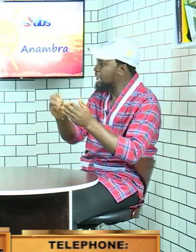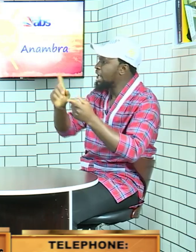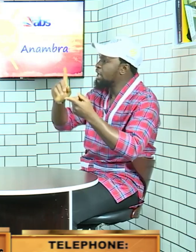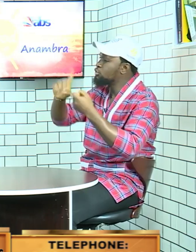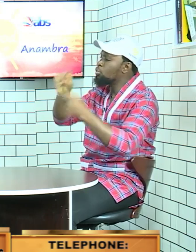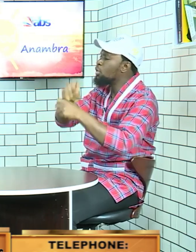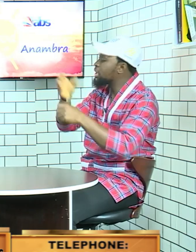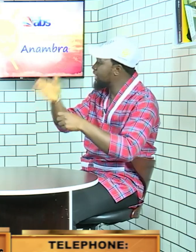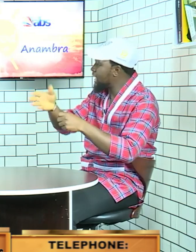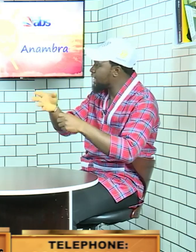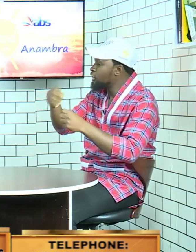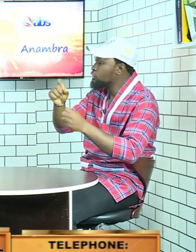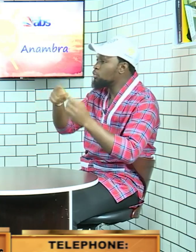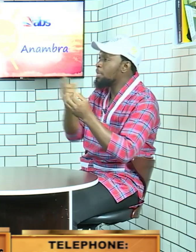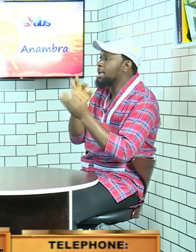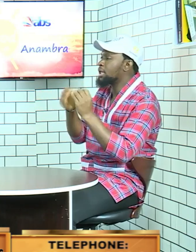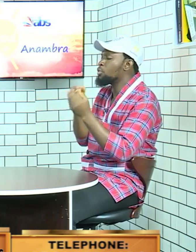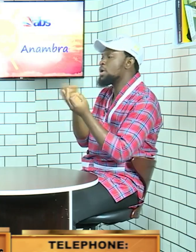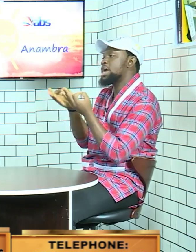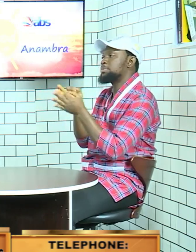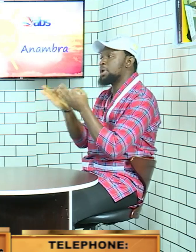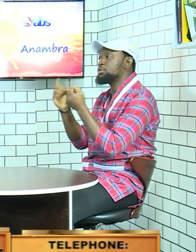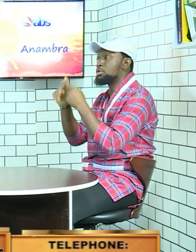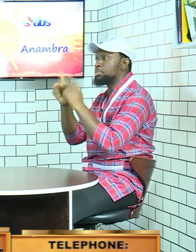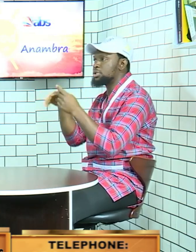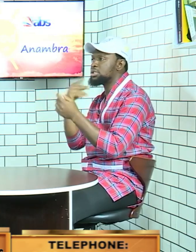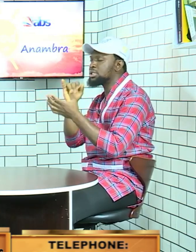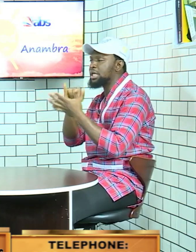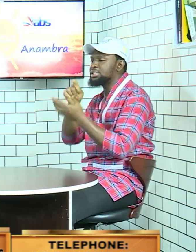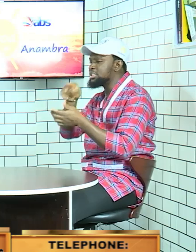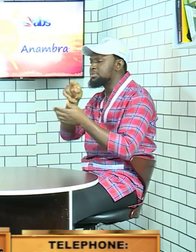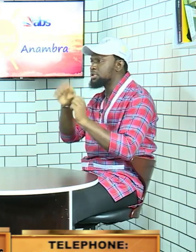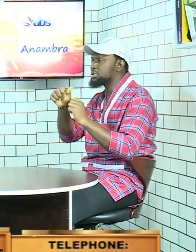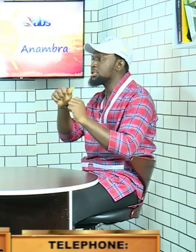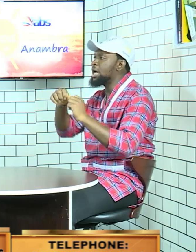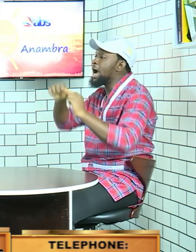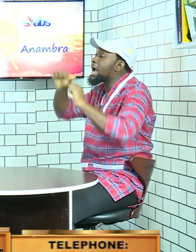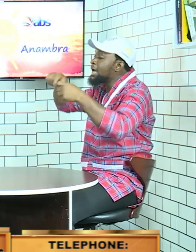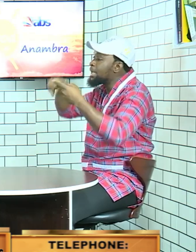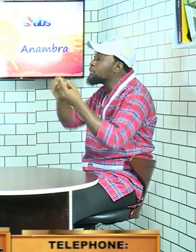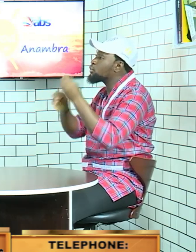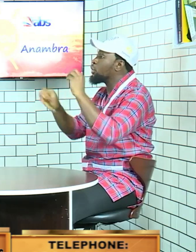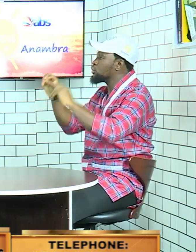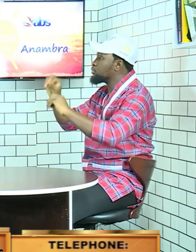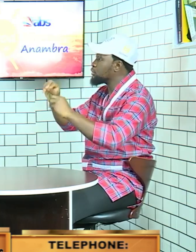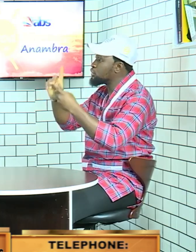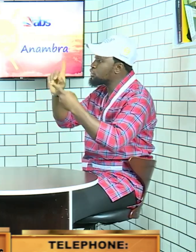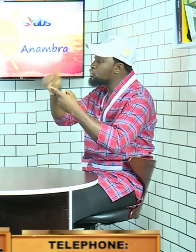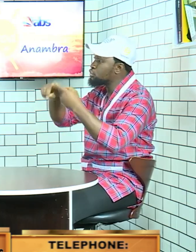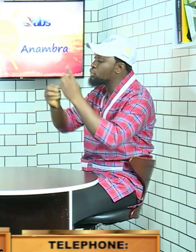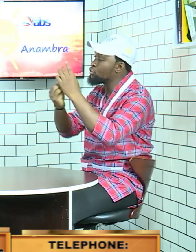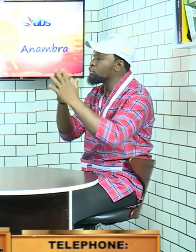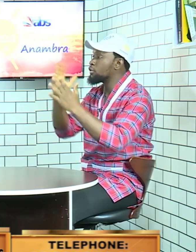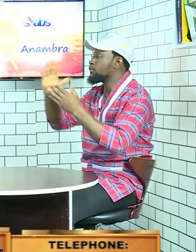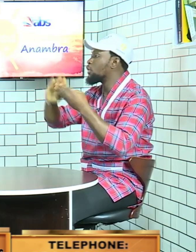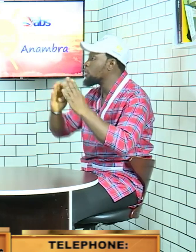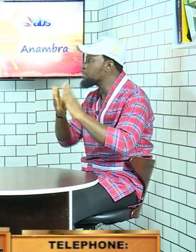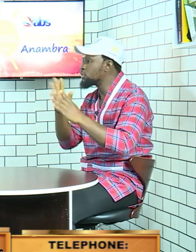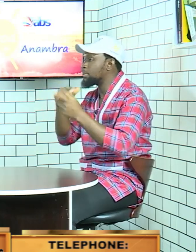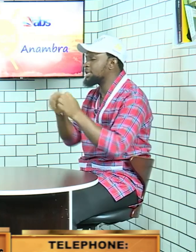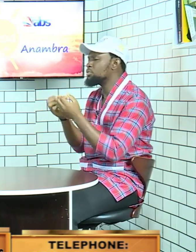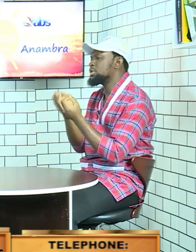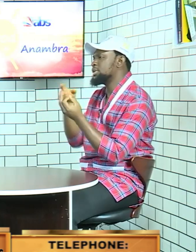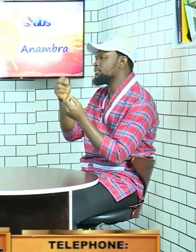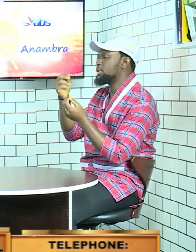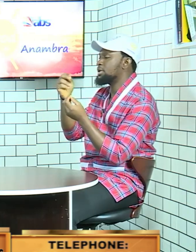quota to work there. So by the time we explain to the person saying that this person can able to contribute to the growth of your company,